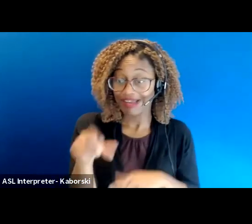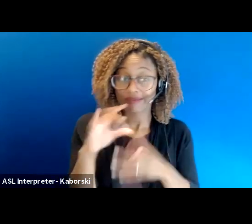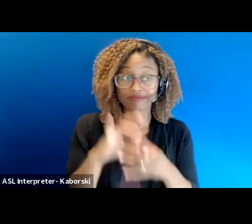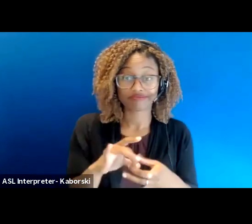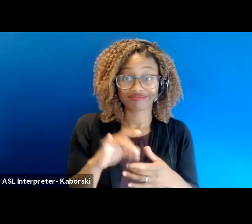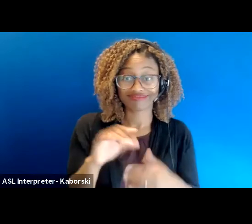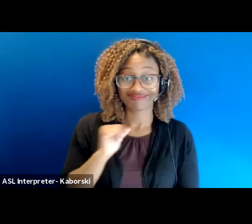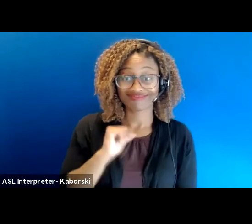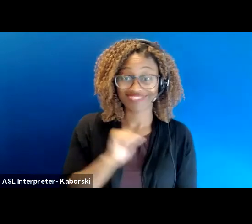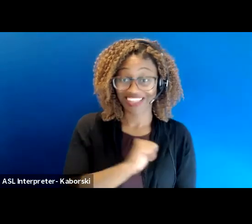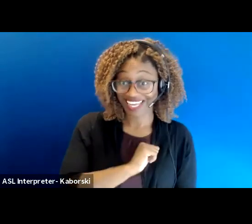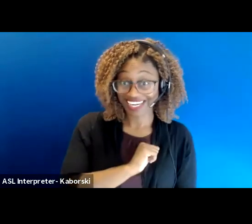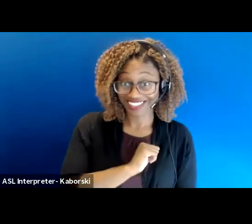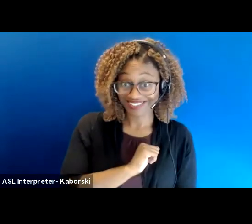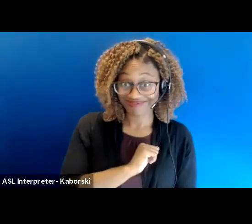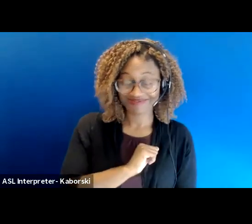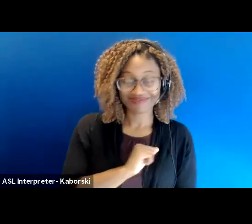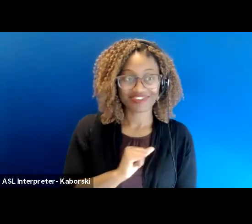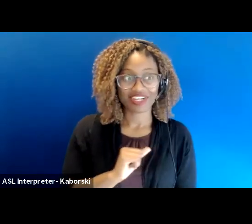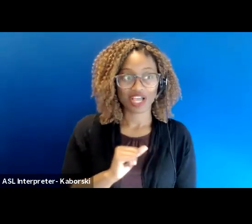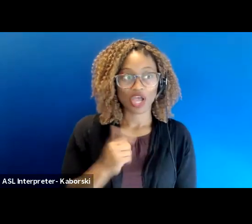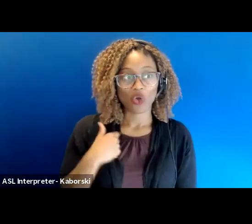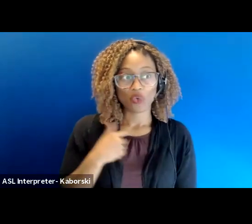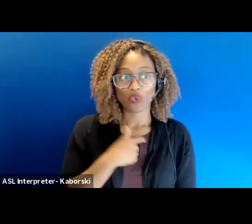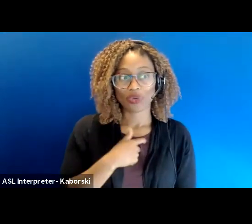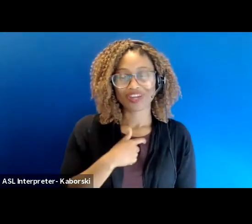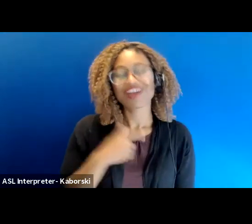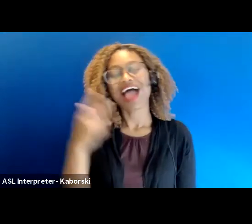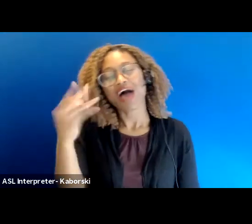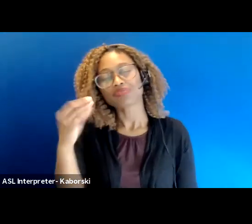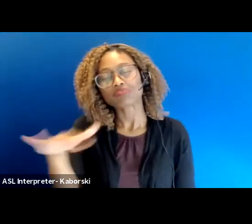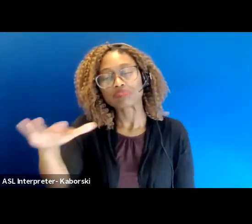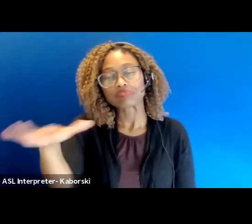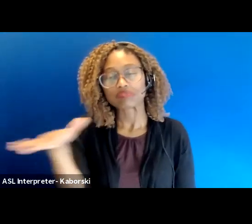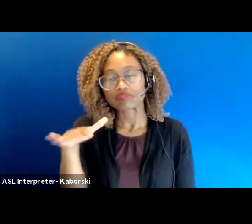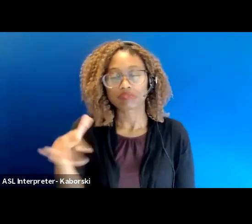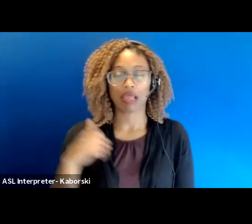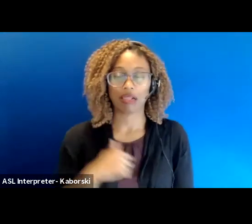Atlanta, we're actually on the outskirts of Atlanta,